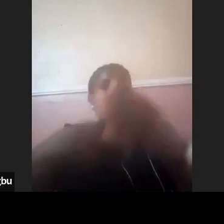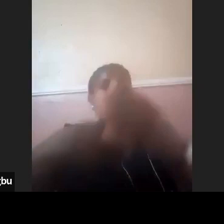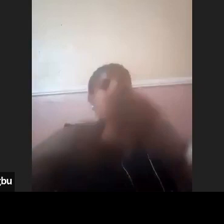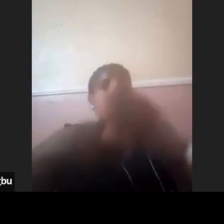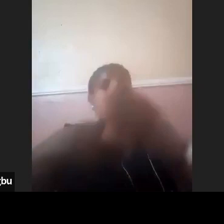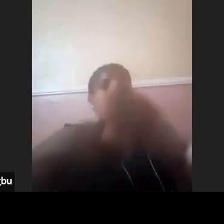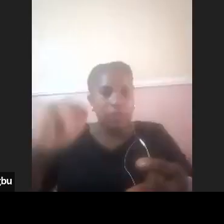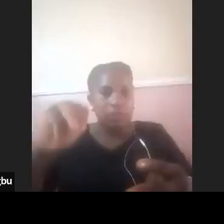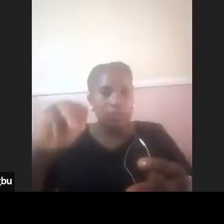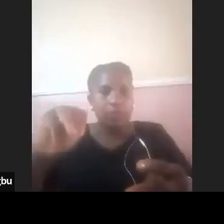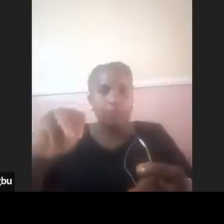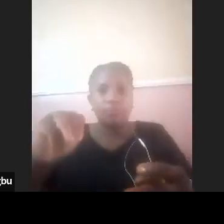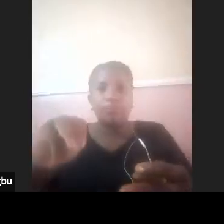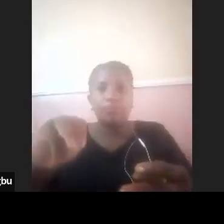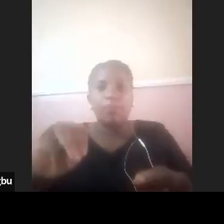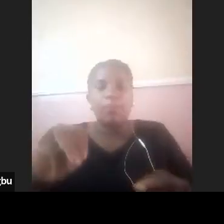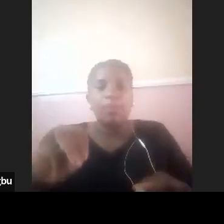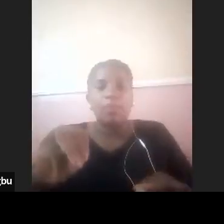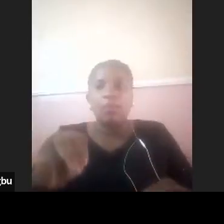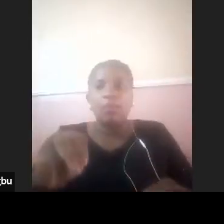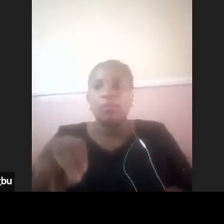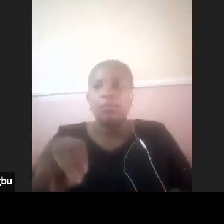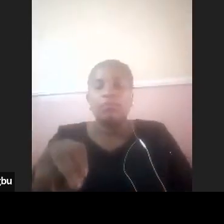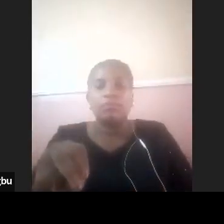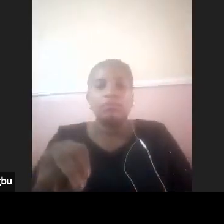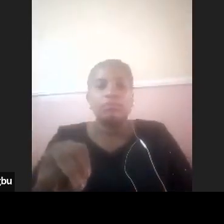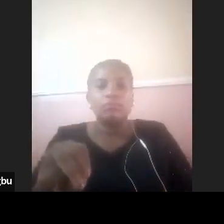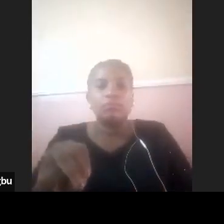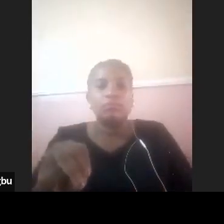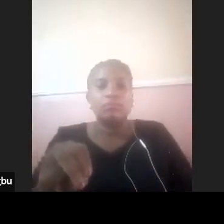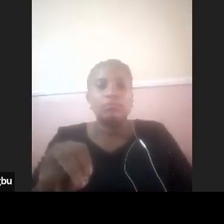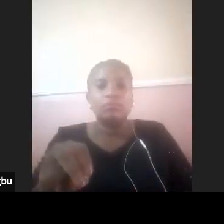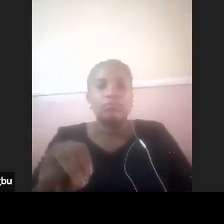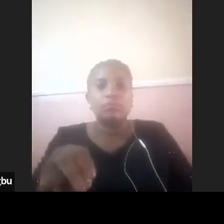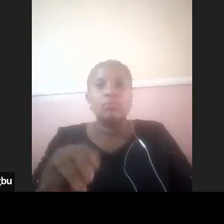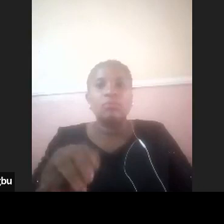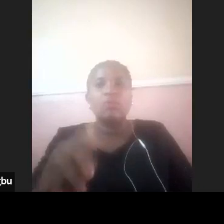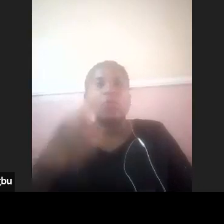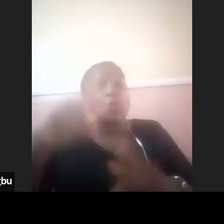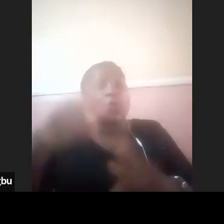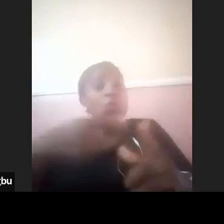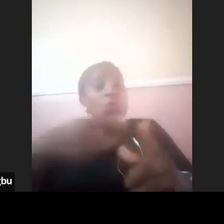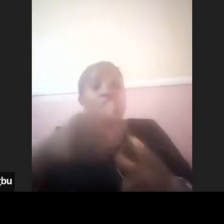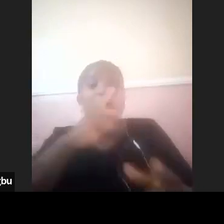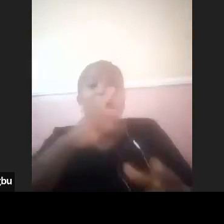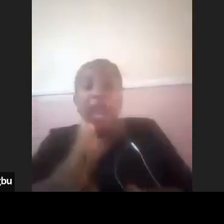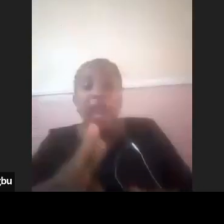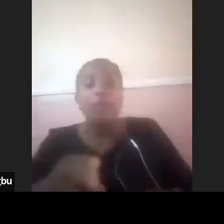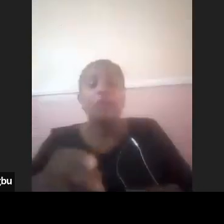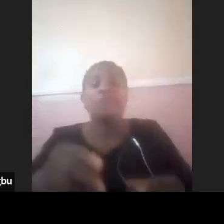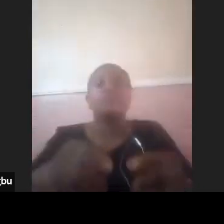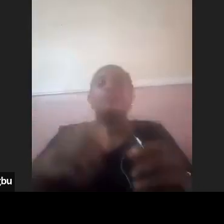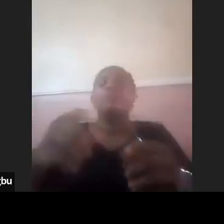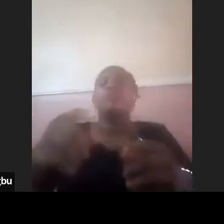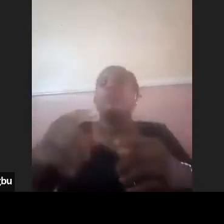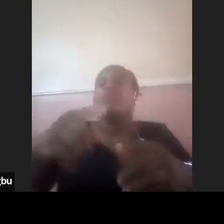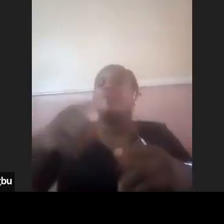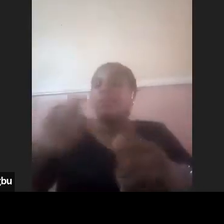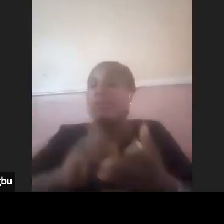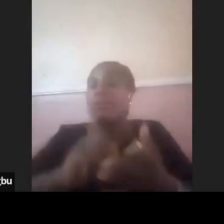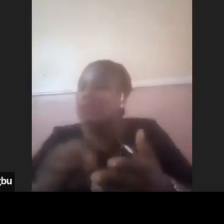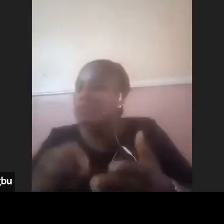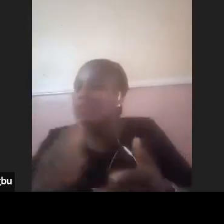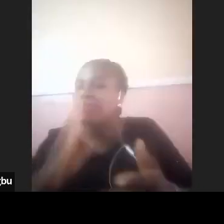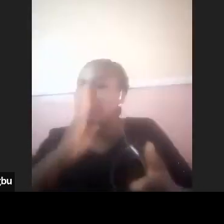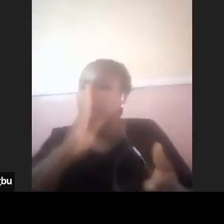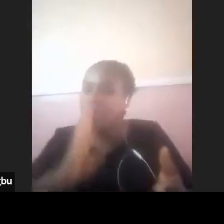Consistency is key when you're writing these essays. So you have one idea, that is transmitted through all